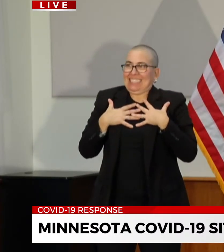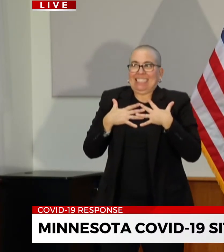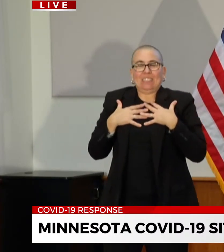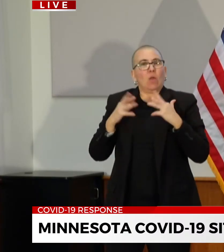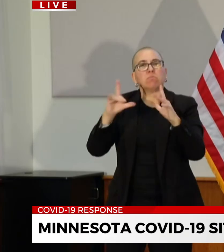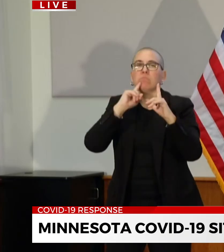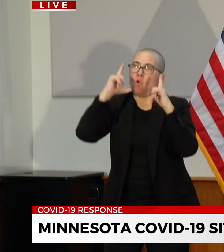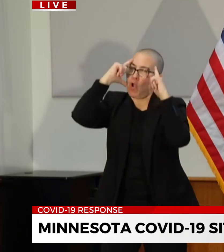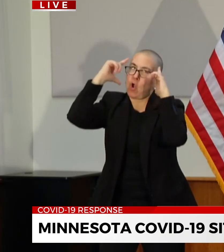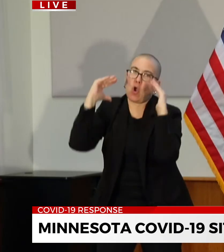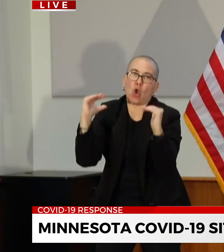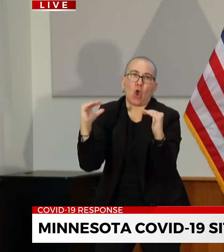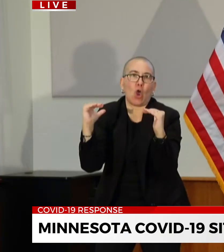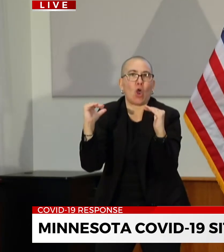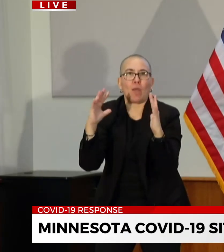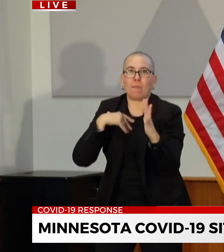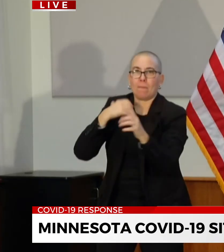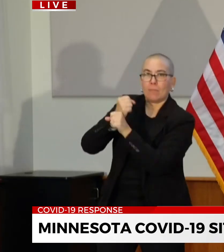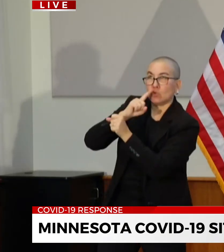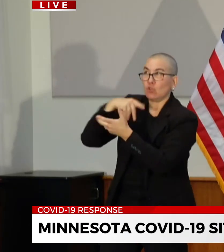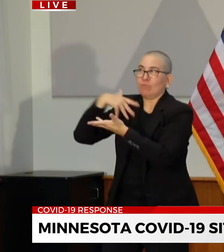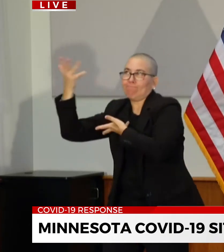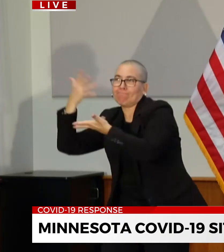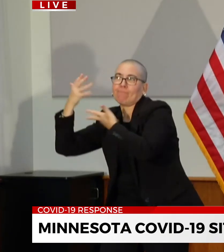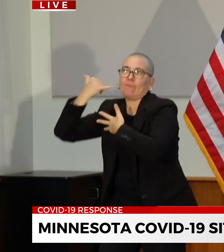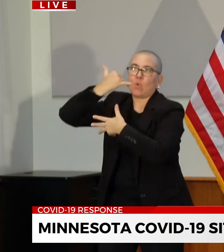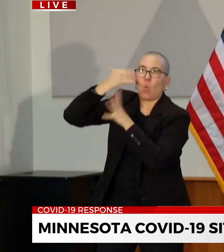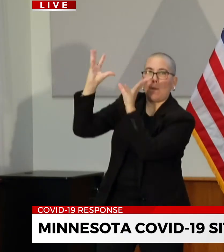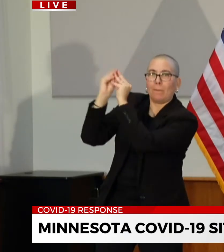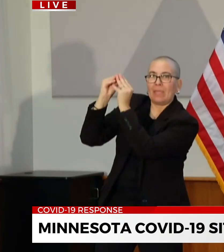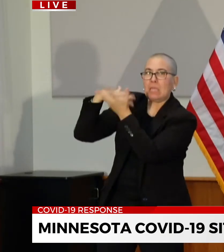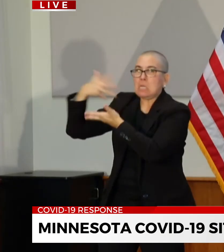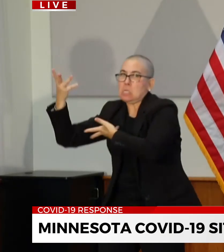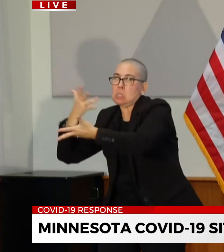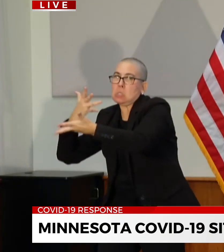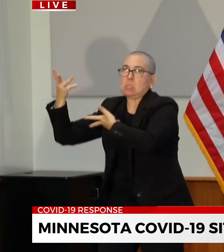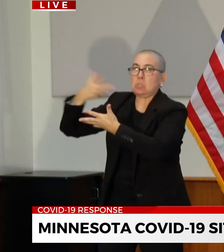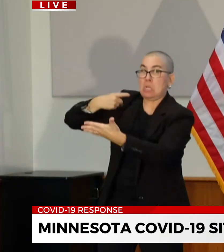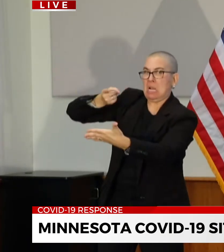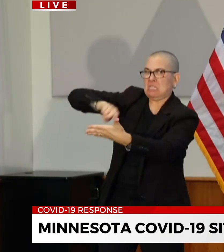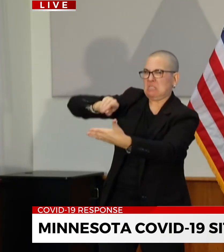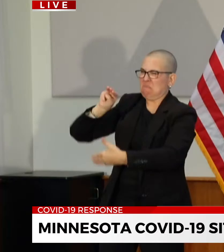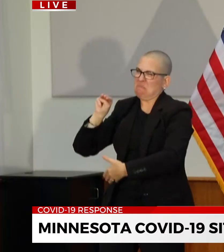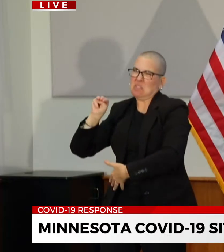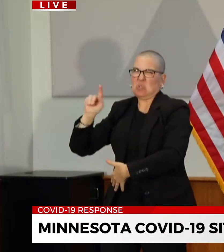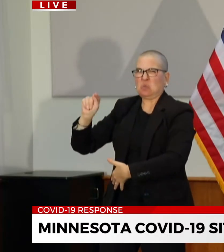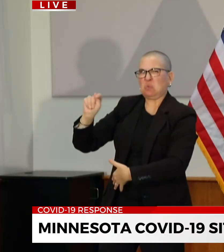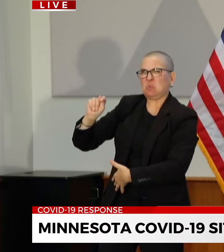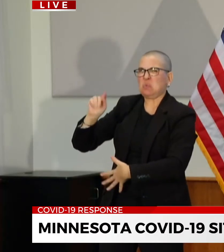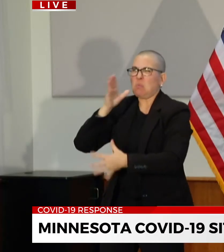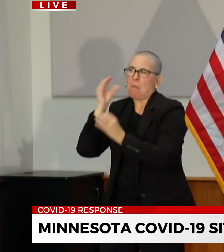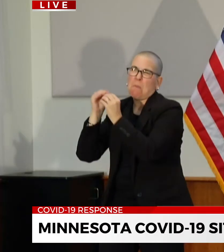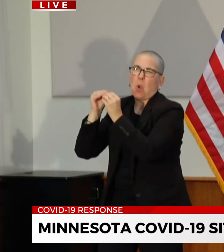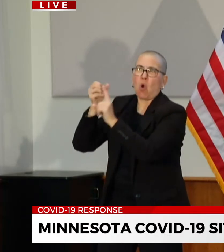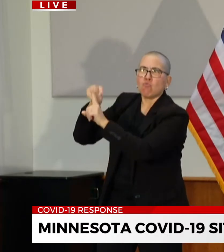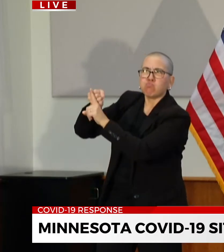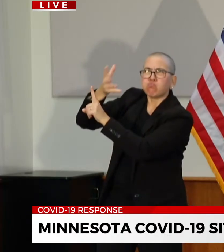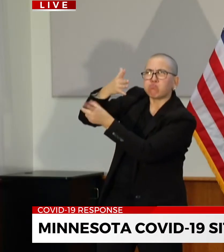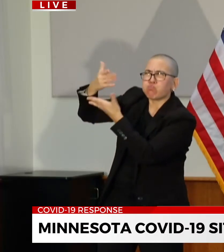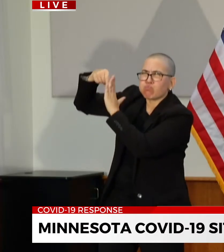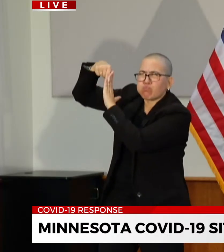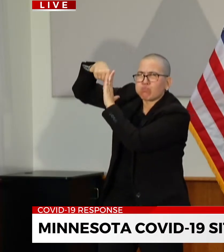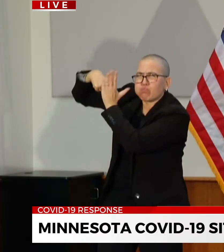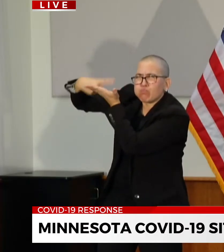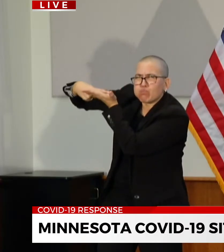some clarifications. I'm thinking we're looking at next Monday or Tuesday to try and have a more extensive briefing for the press and for the